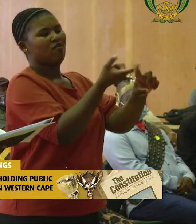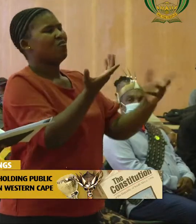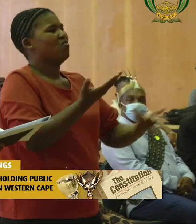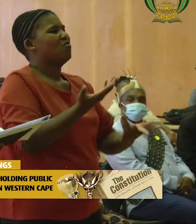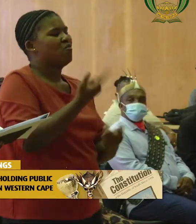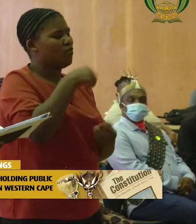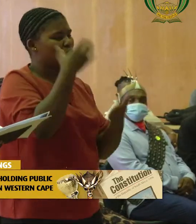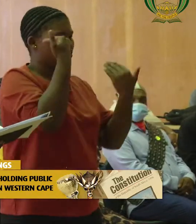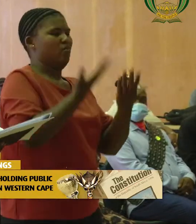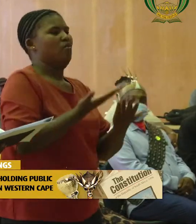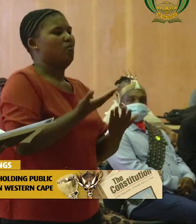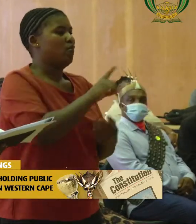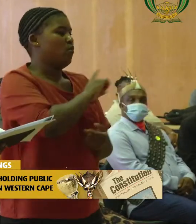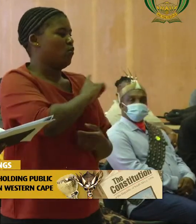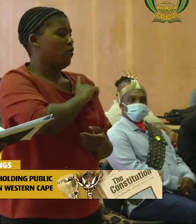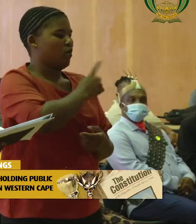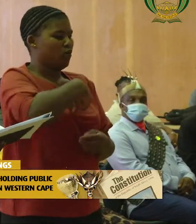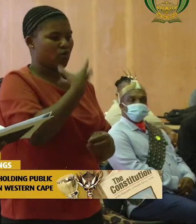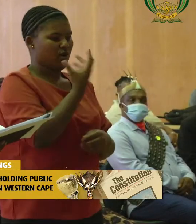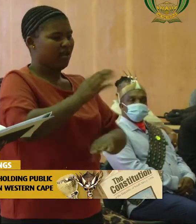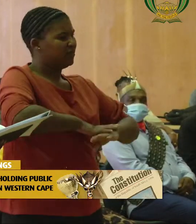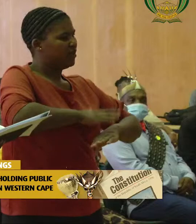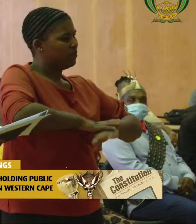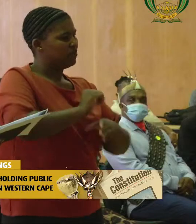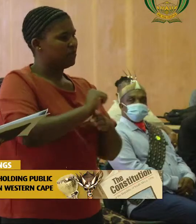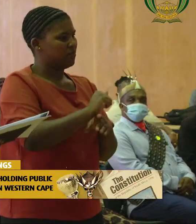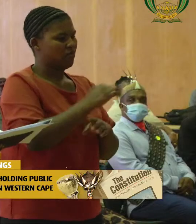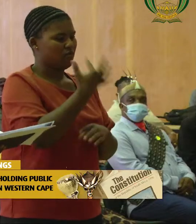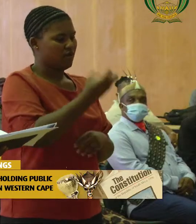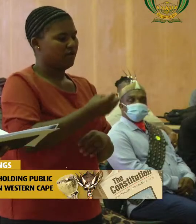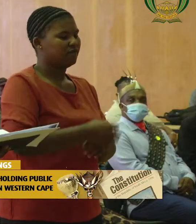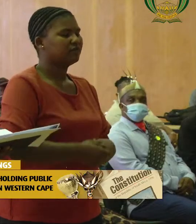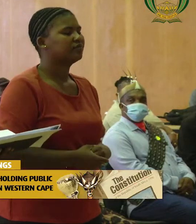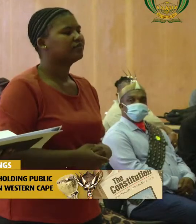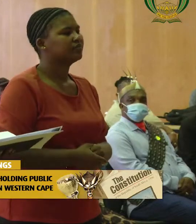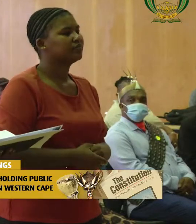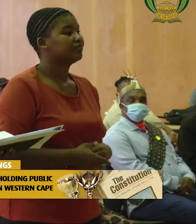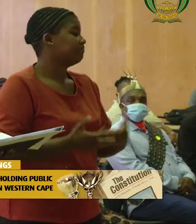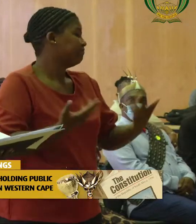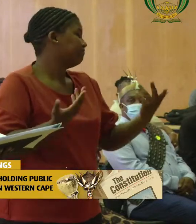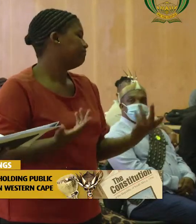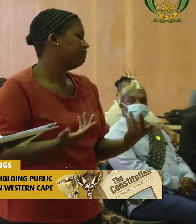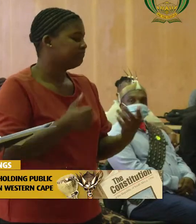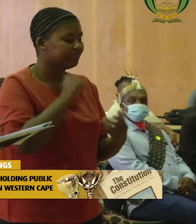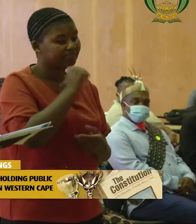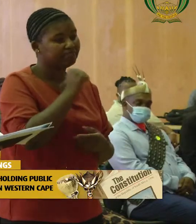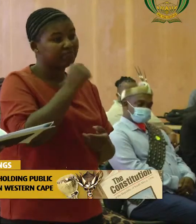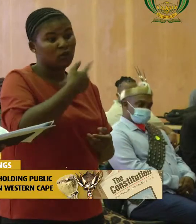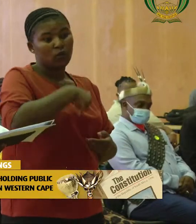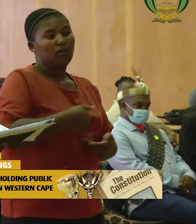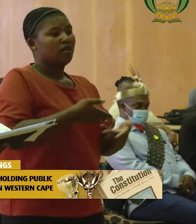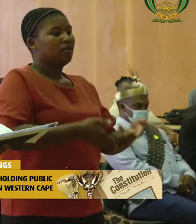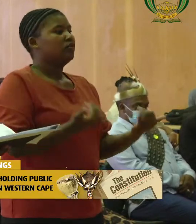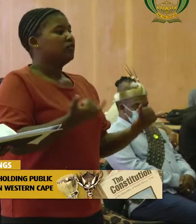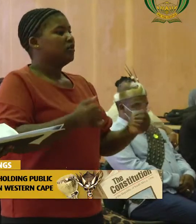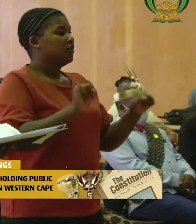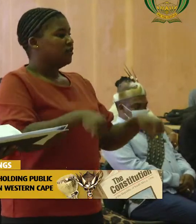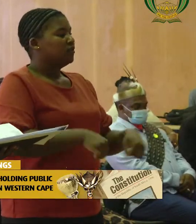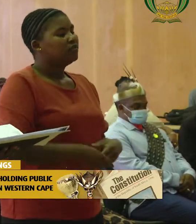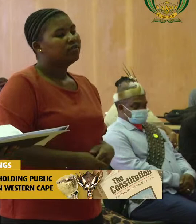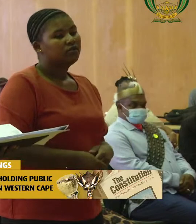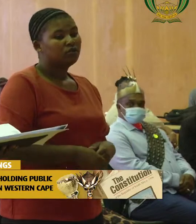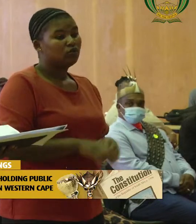that, because there was no time to prepare. However, because of we are here,